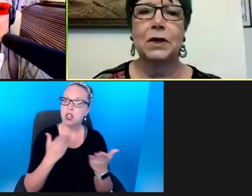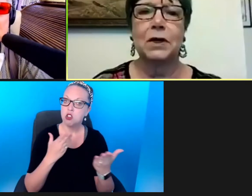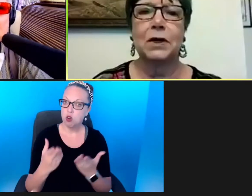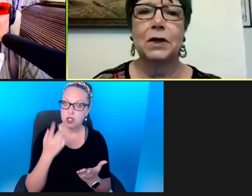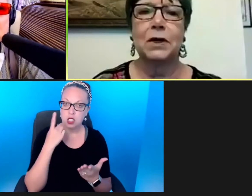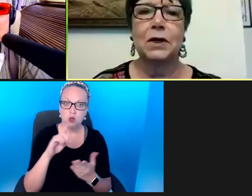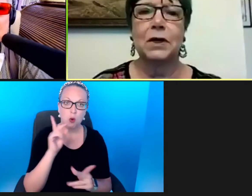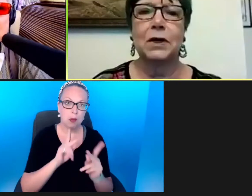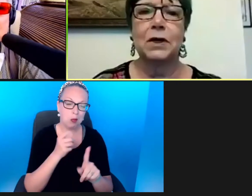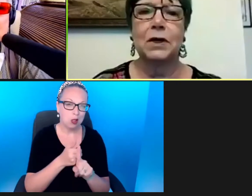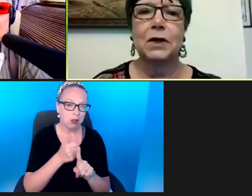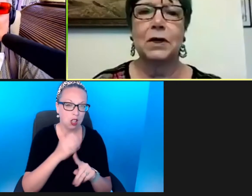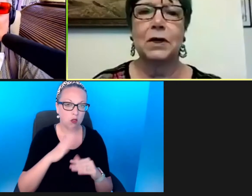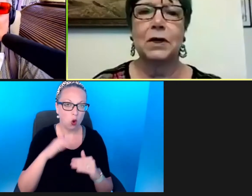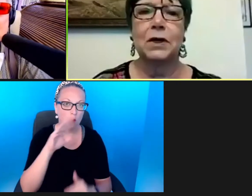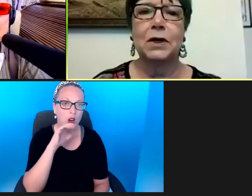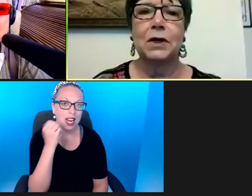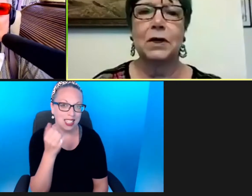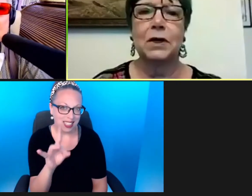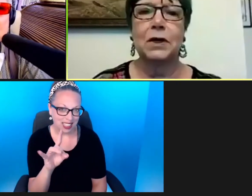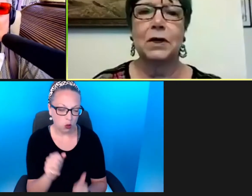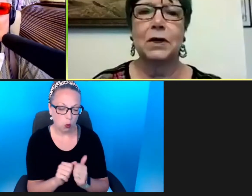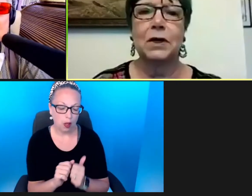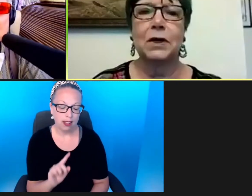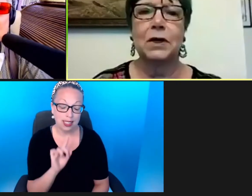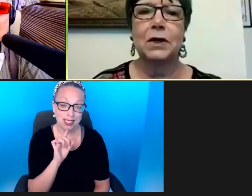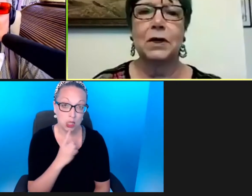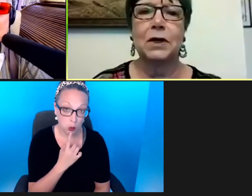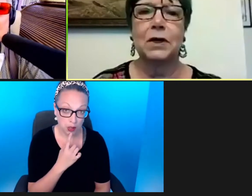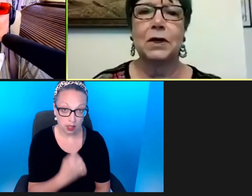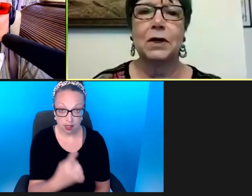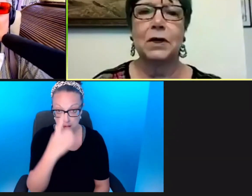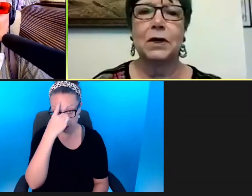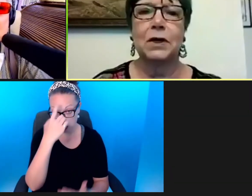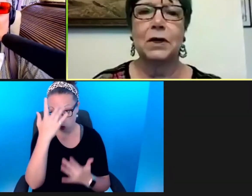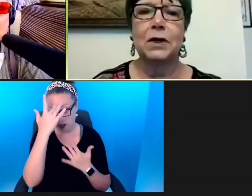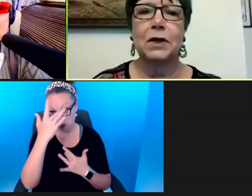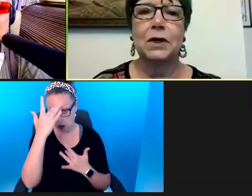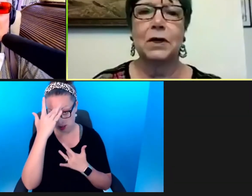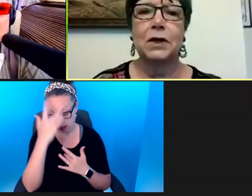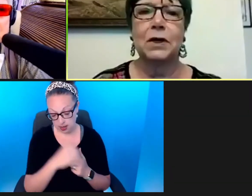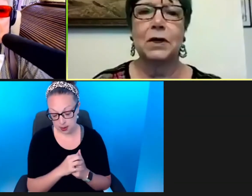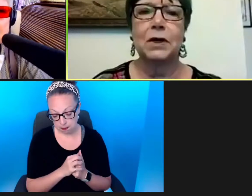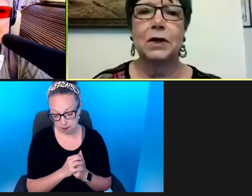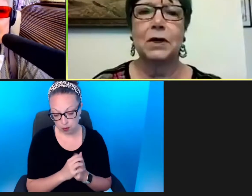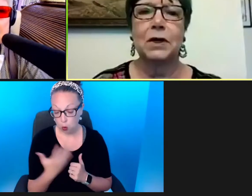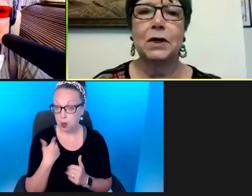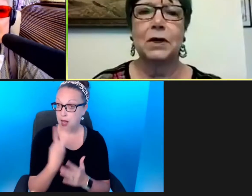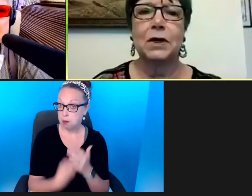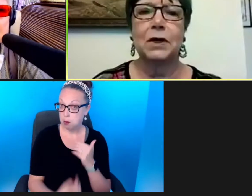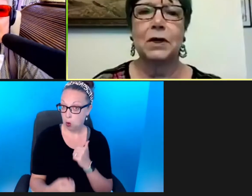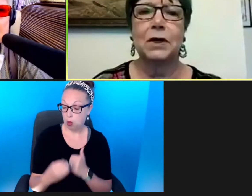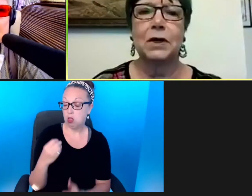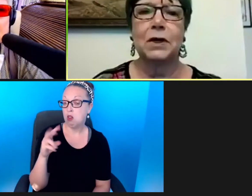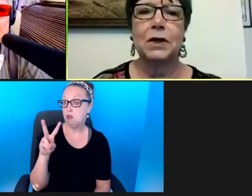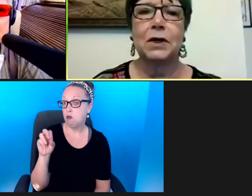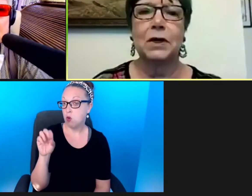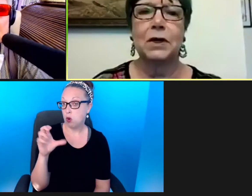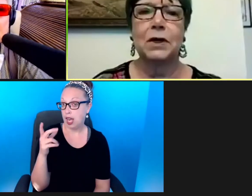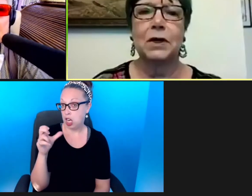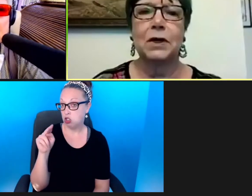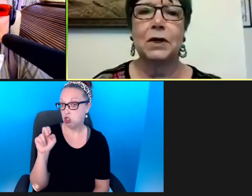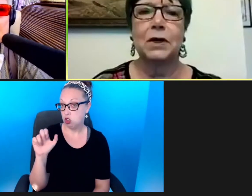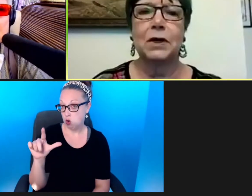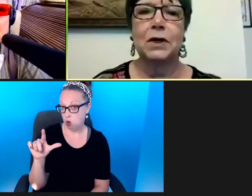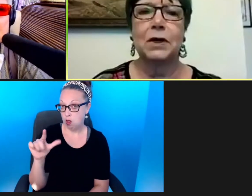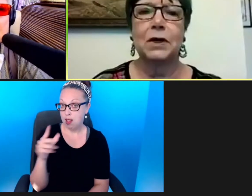very serious mental illness. And we had both vocational and